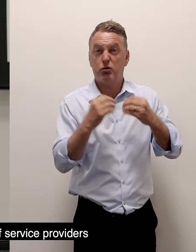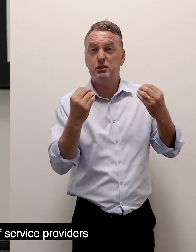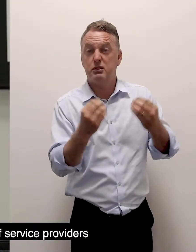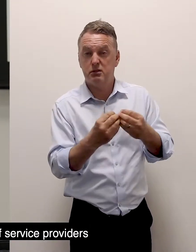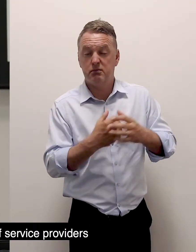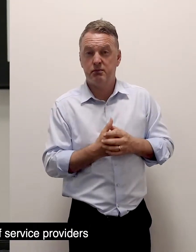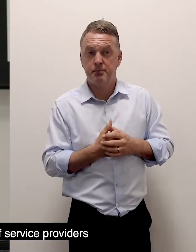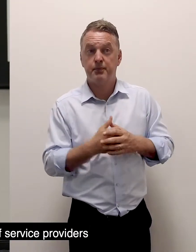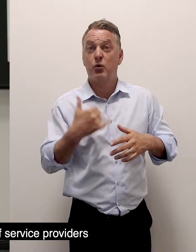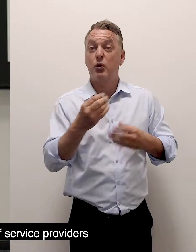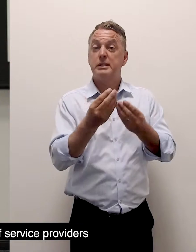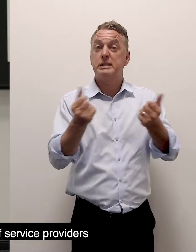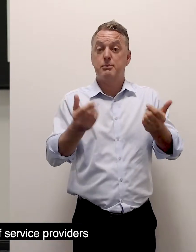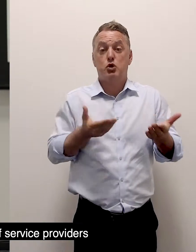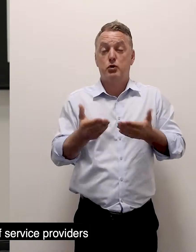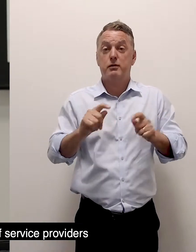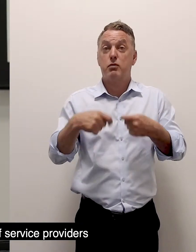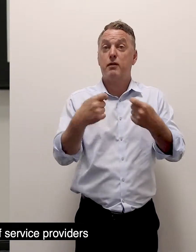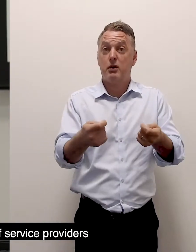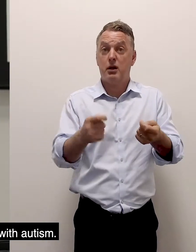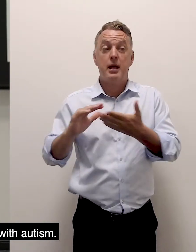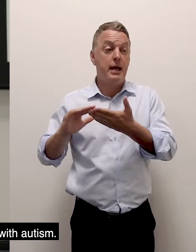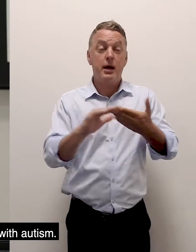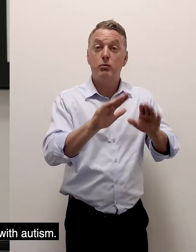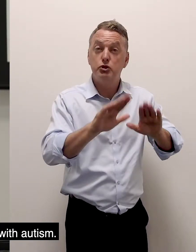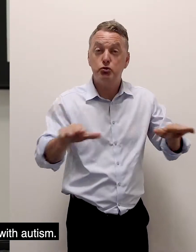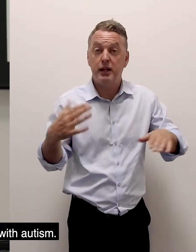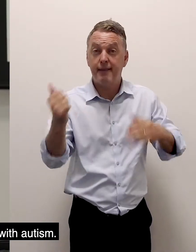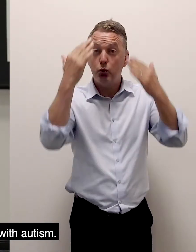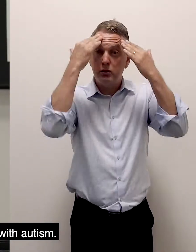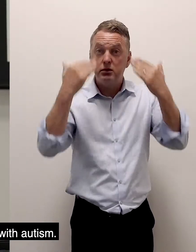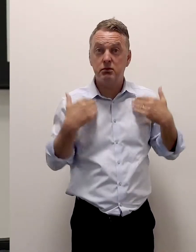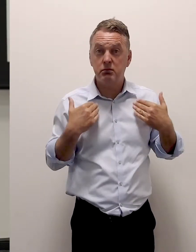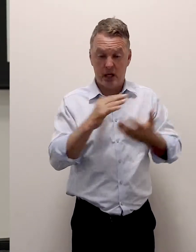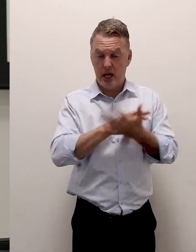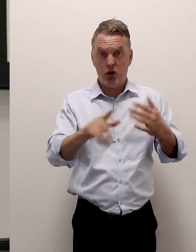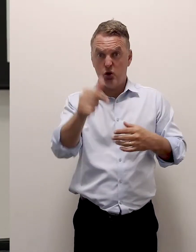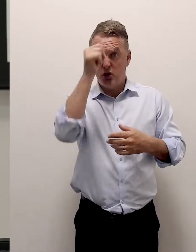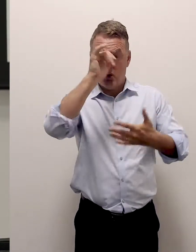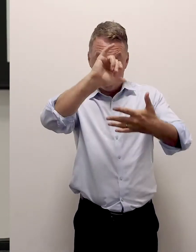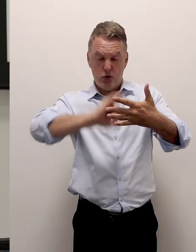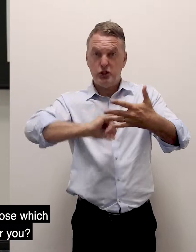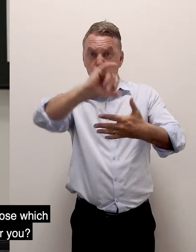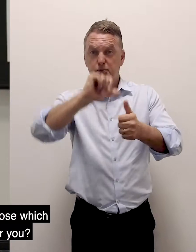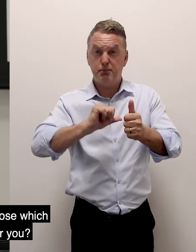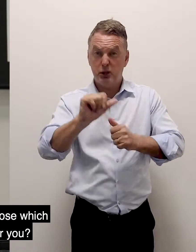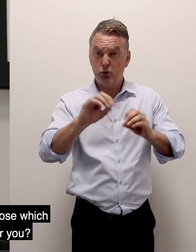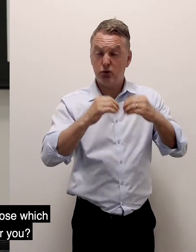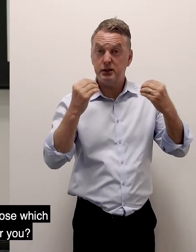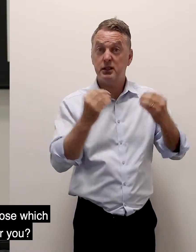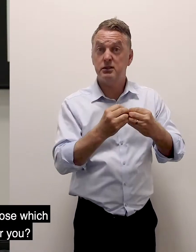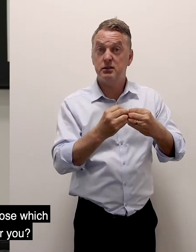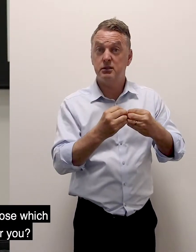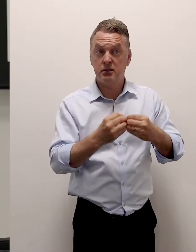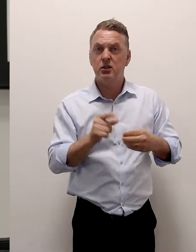Maybe there's a range of service providers that help children with autism. How do you choose which one's best